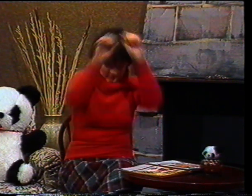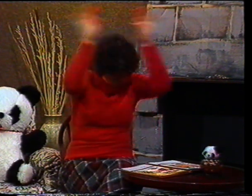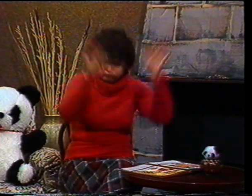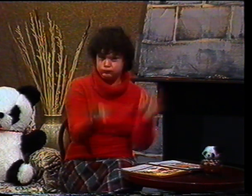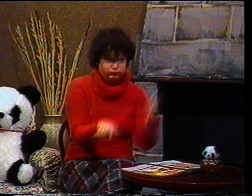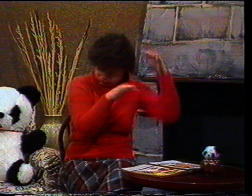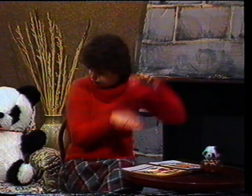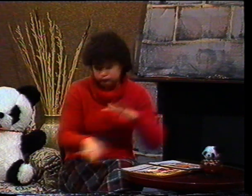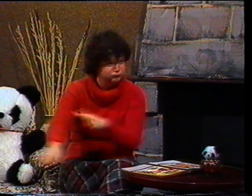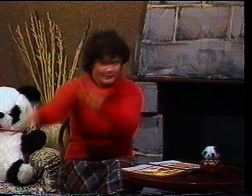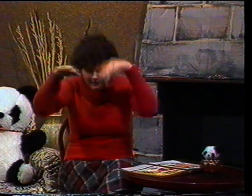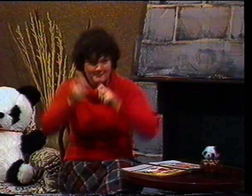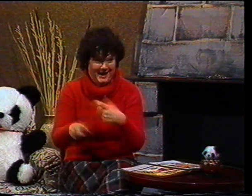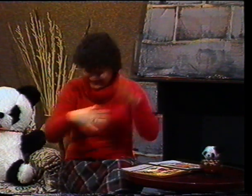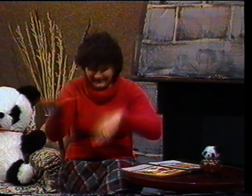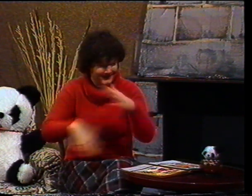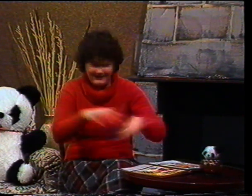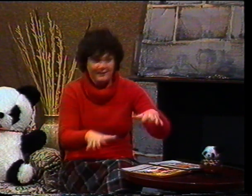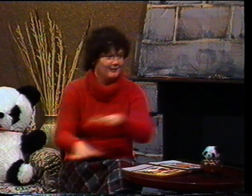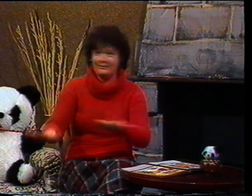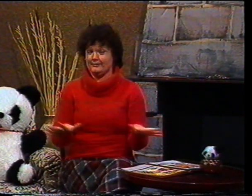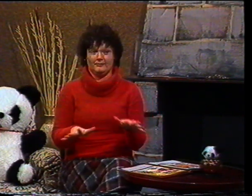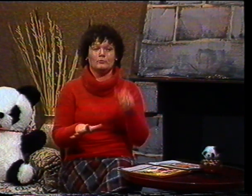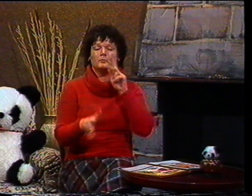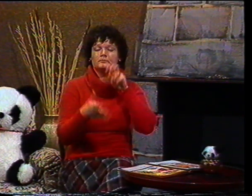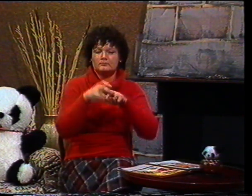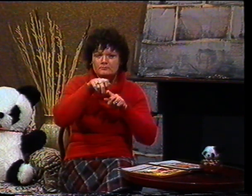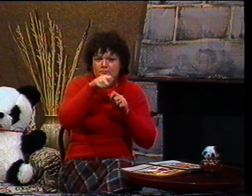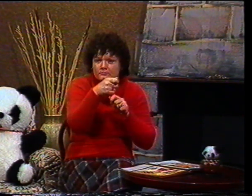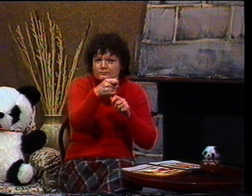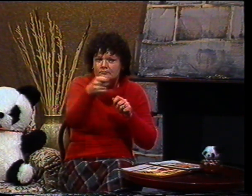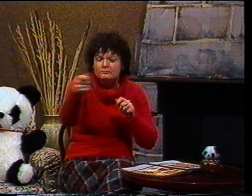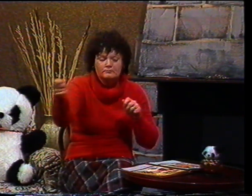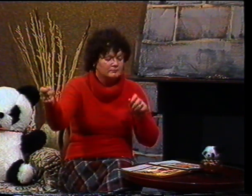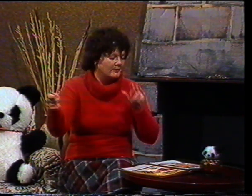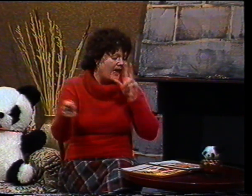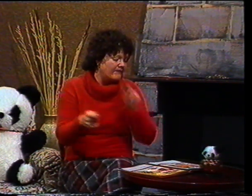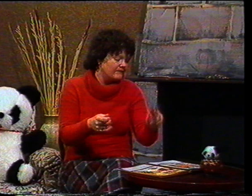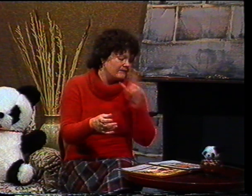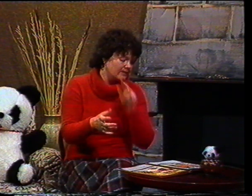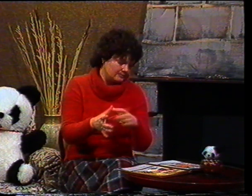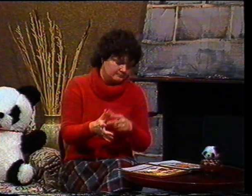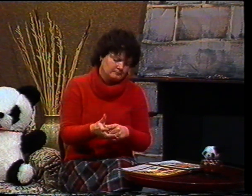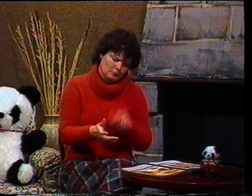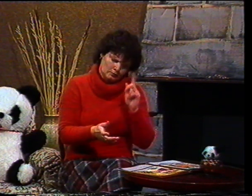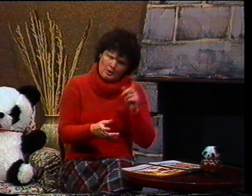them coming, and they scuttled out way down beneath the floorboards. The woman opened the door, and she spoke to the